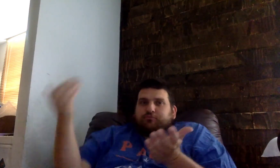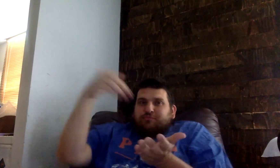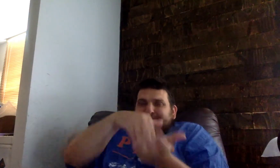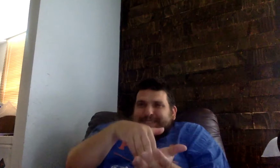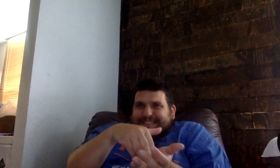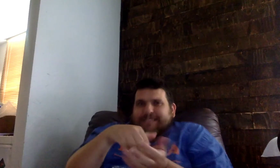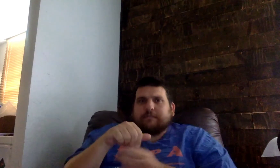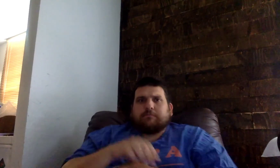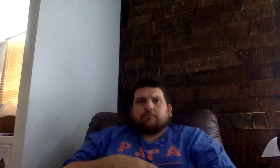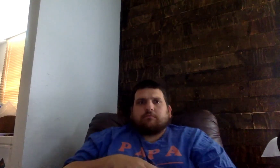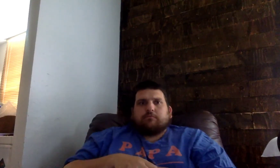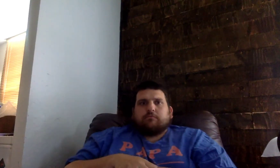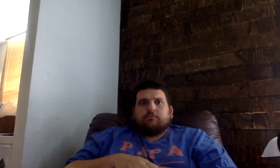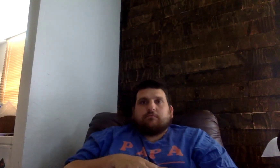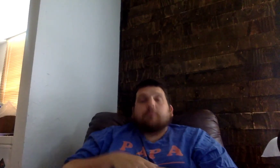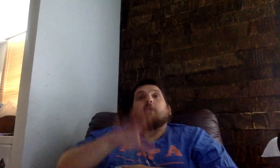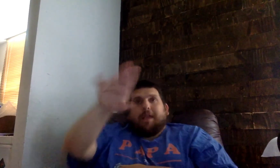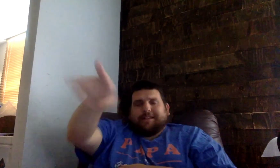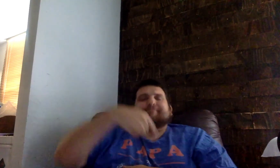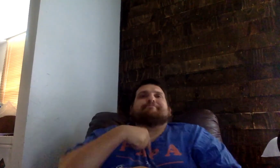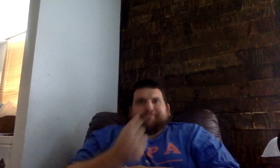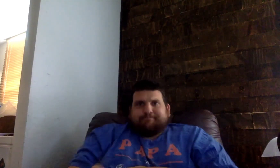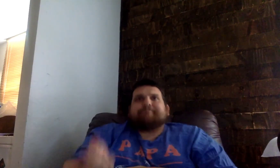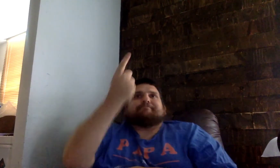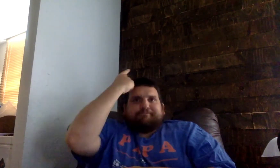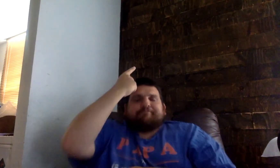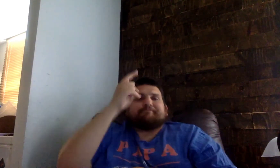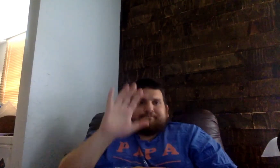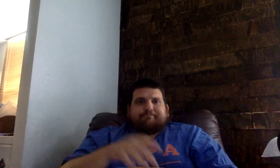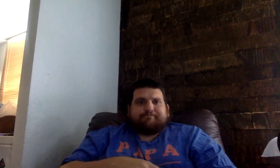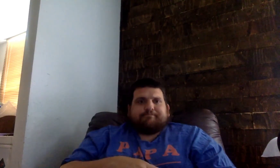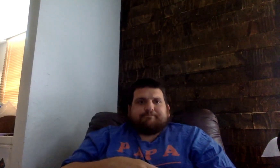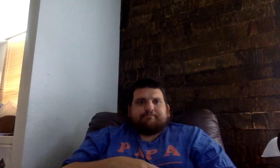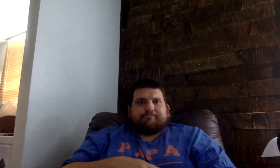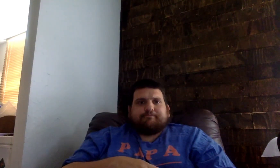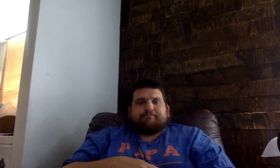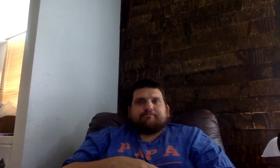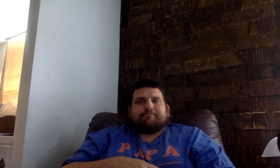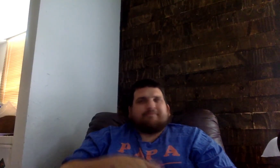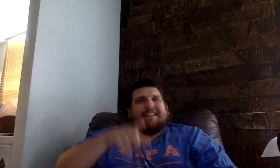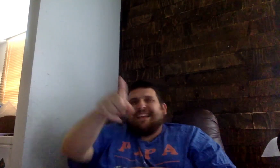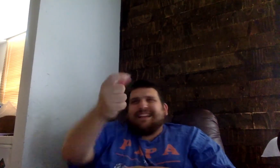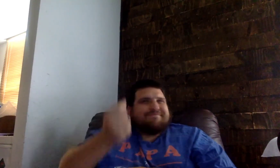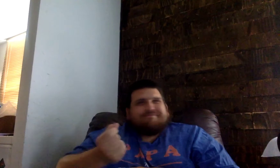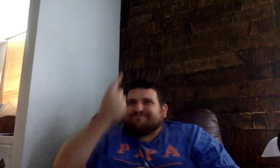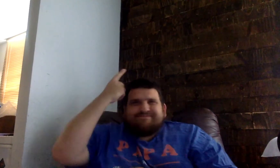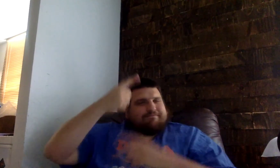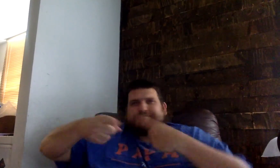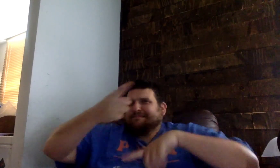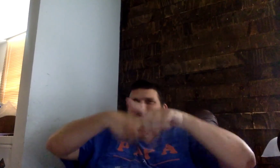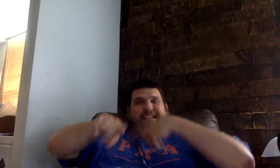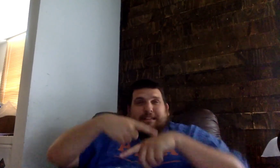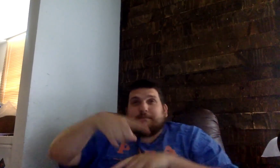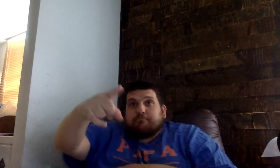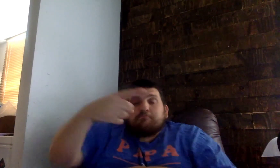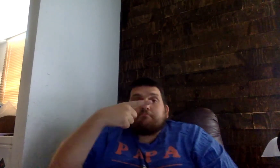mind repeating that? Signing it again? Yes, I understand. I don't understand that